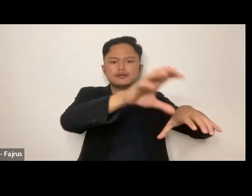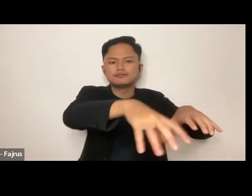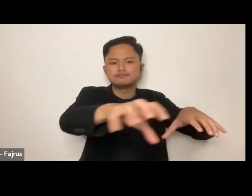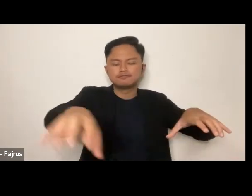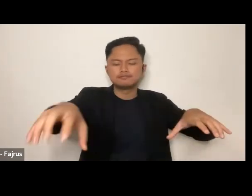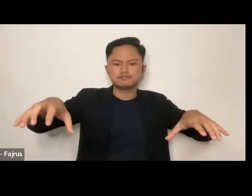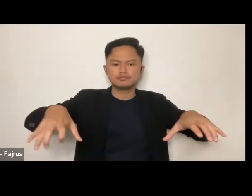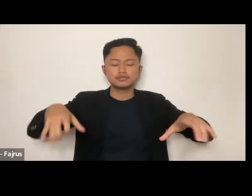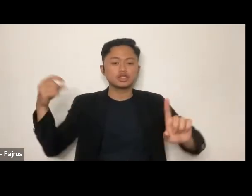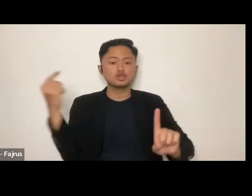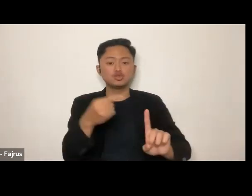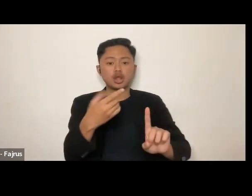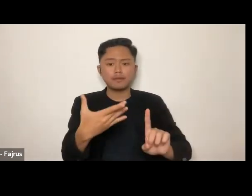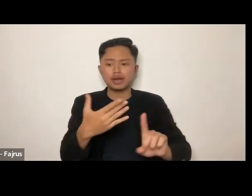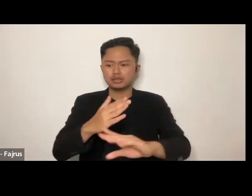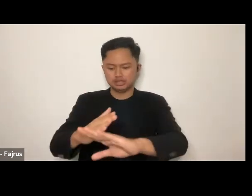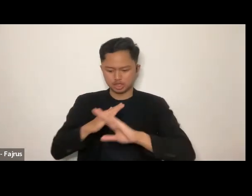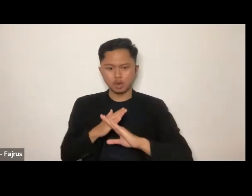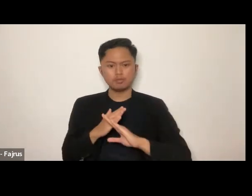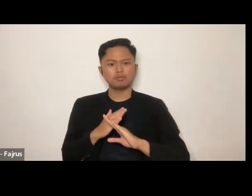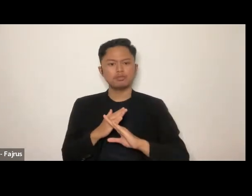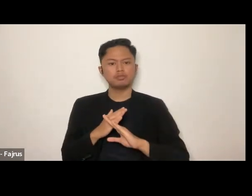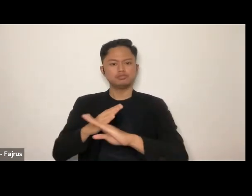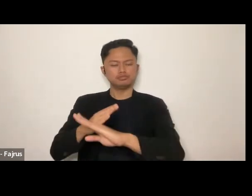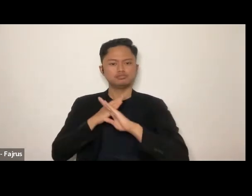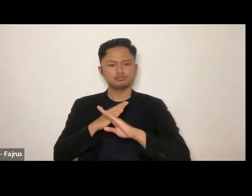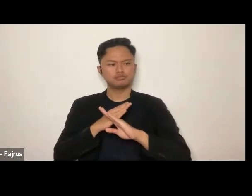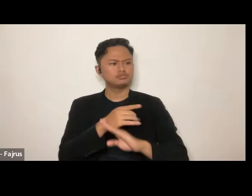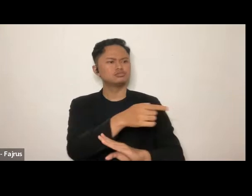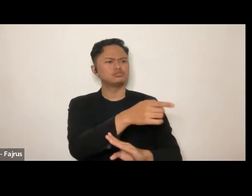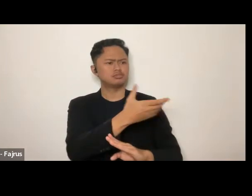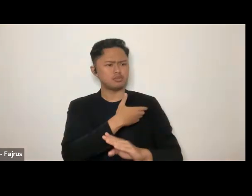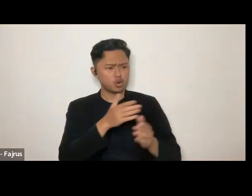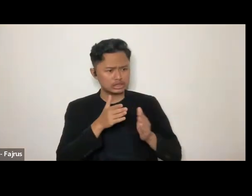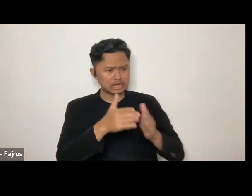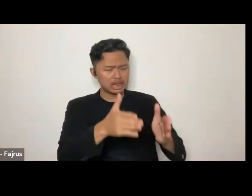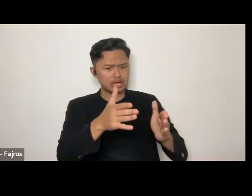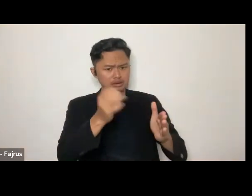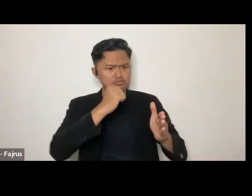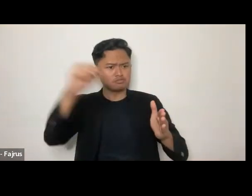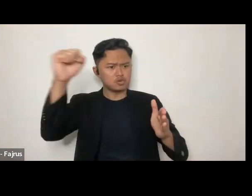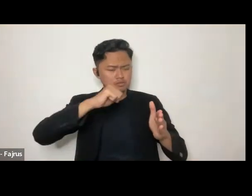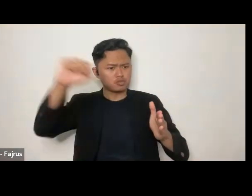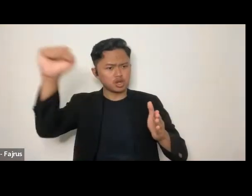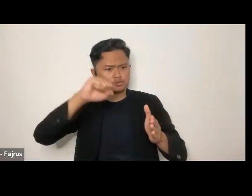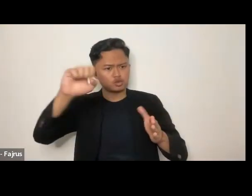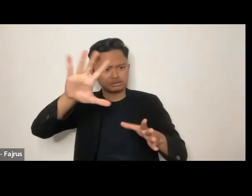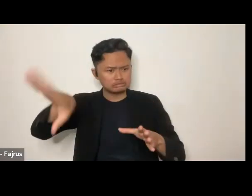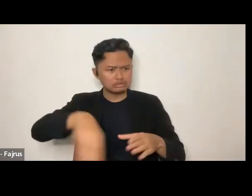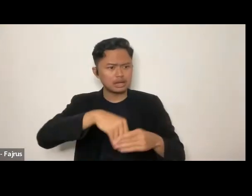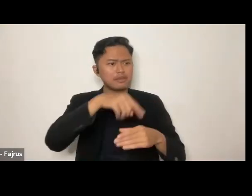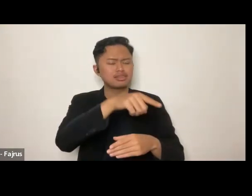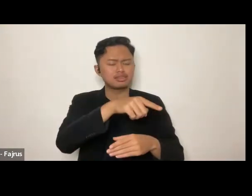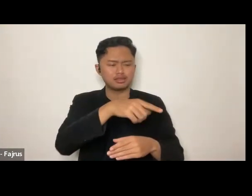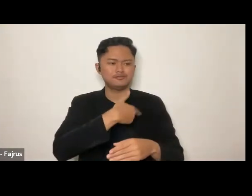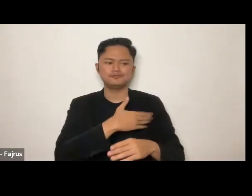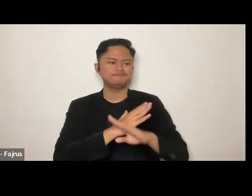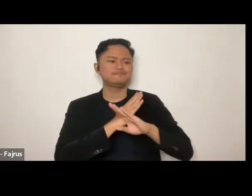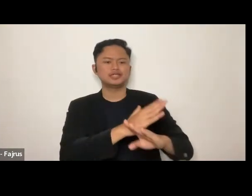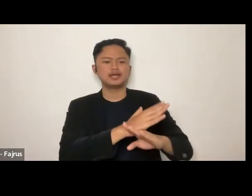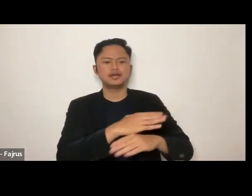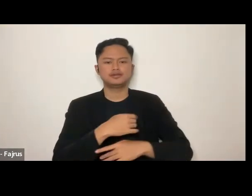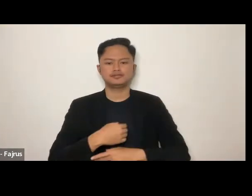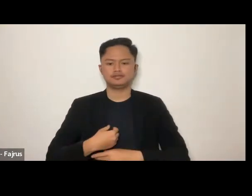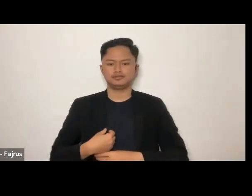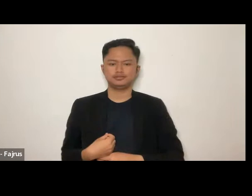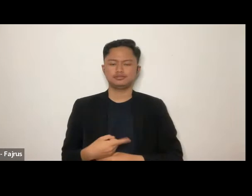to stop us to go to the main roads to join the peaceful demonstration. That